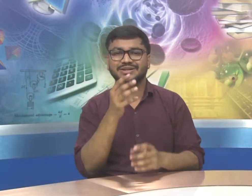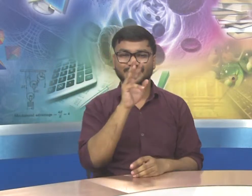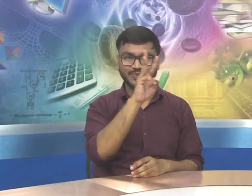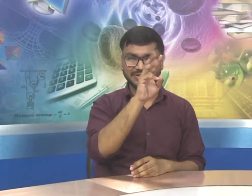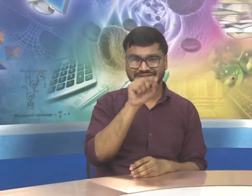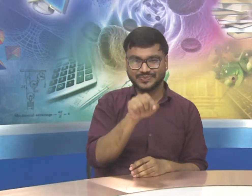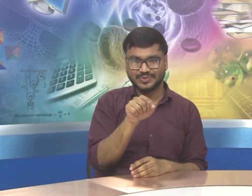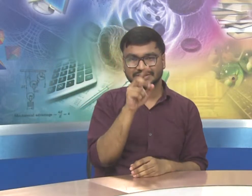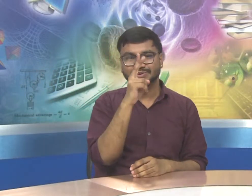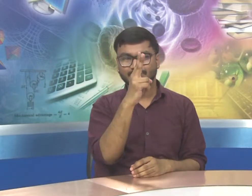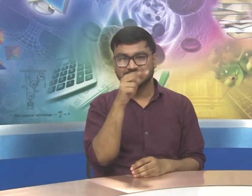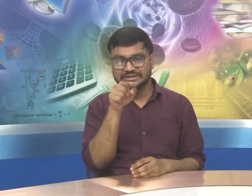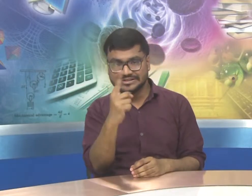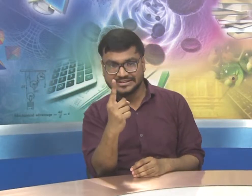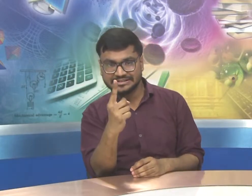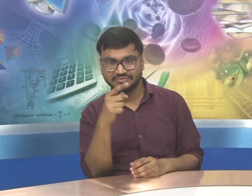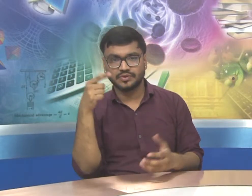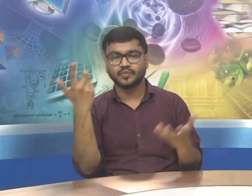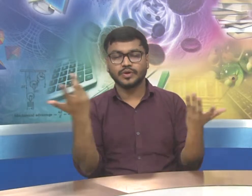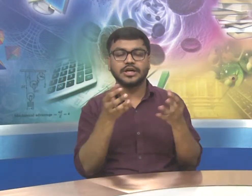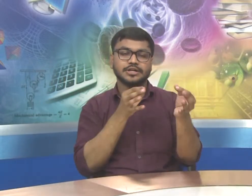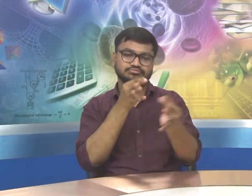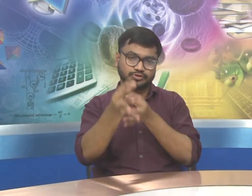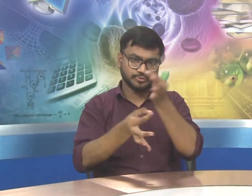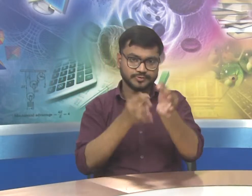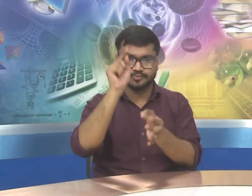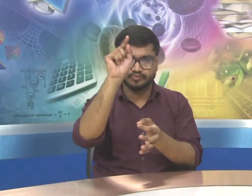Now let's learn what is an atom.